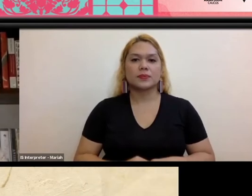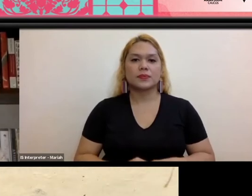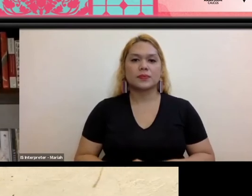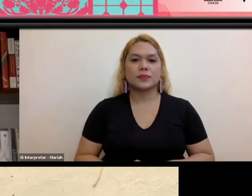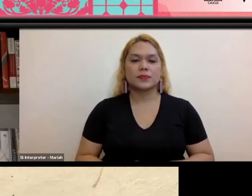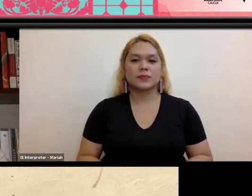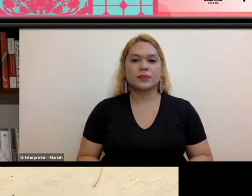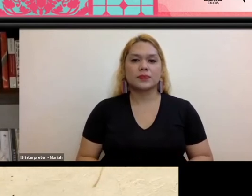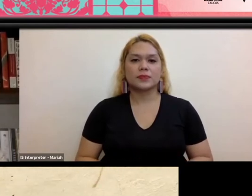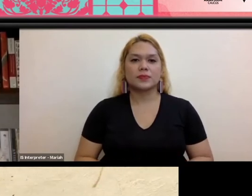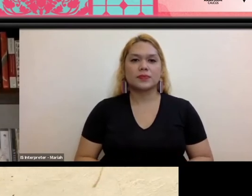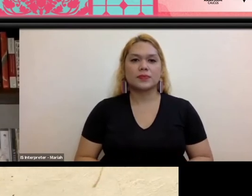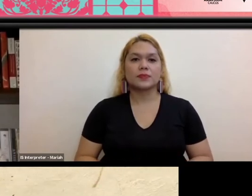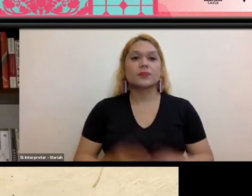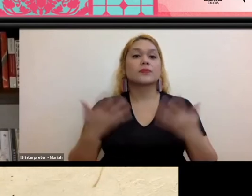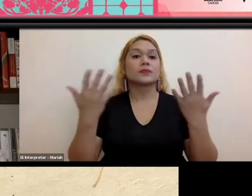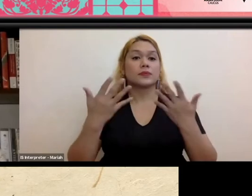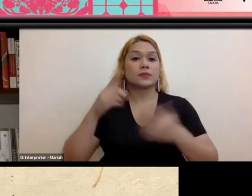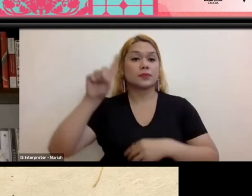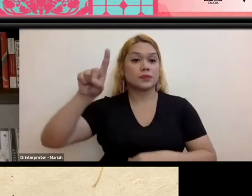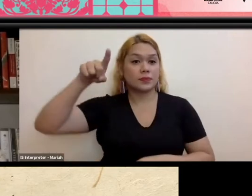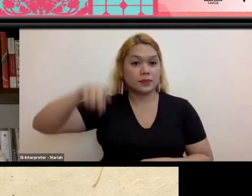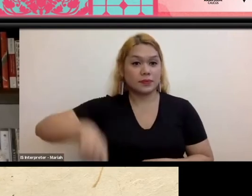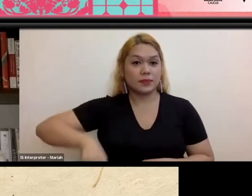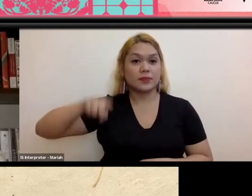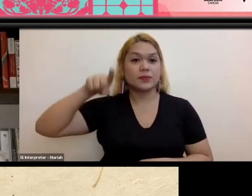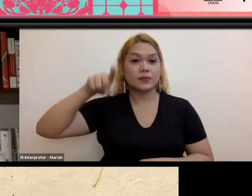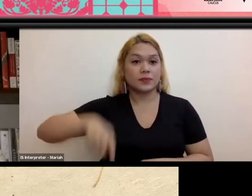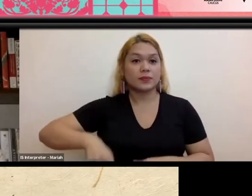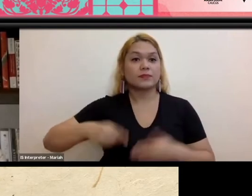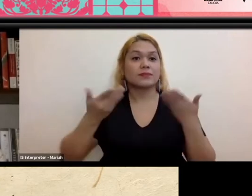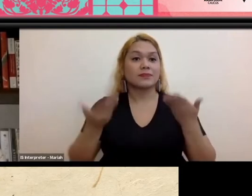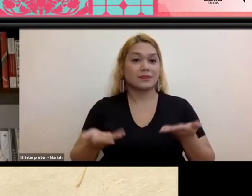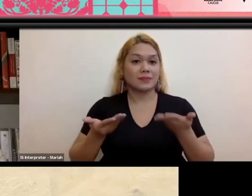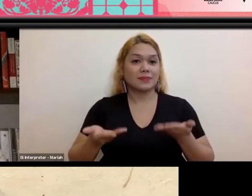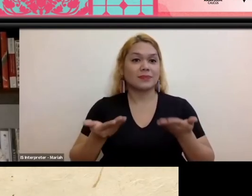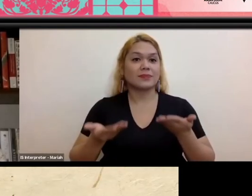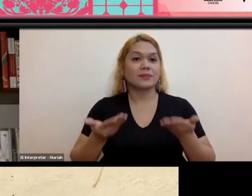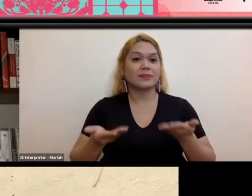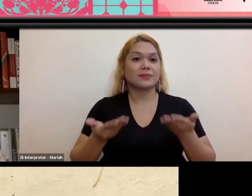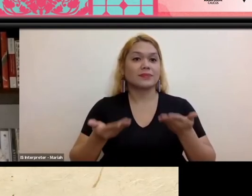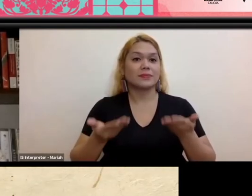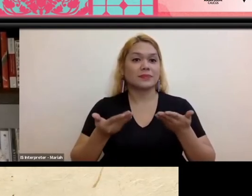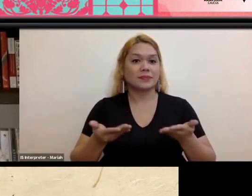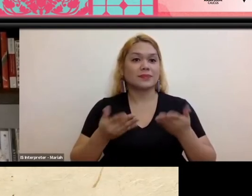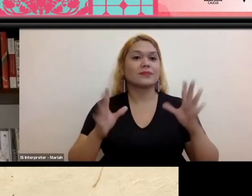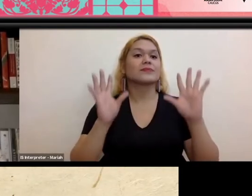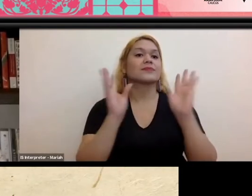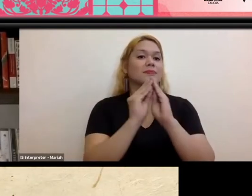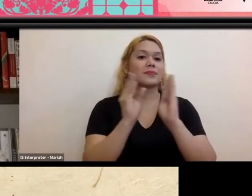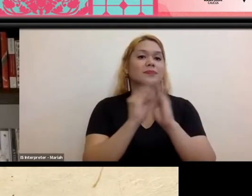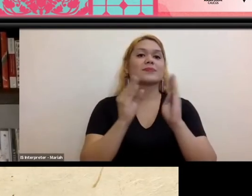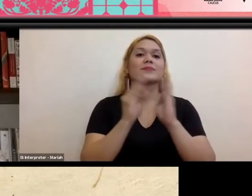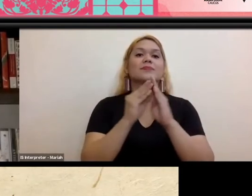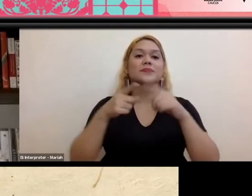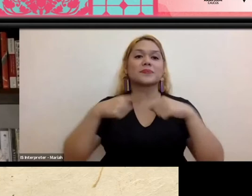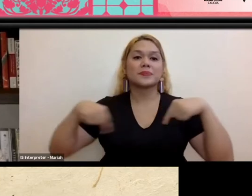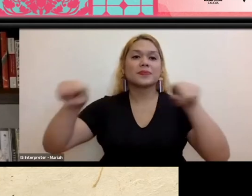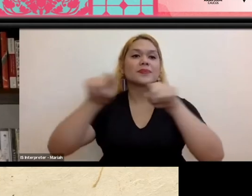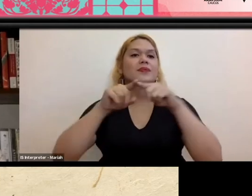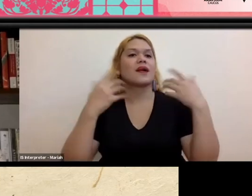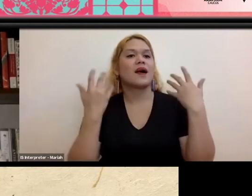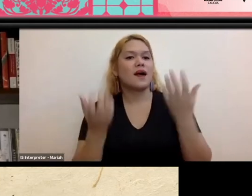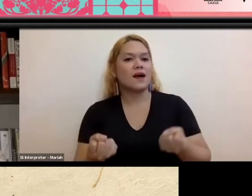We'll meet at 11 in our usual meeting place. We'll have our lunch chatter, complain about our